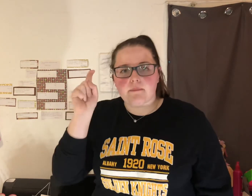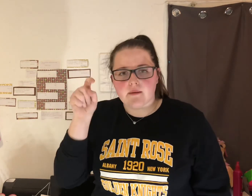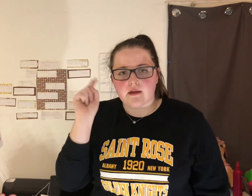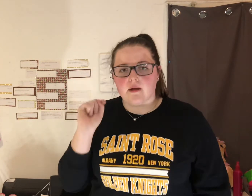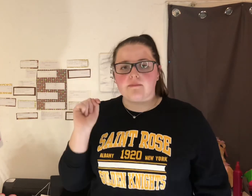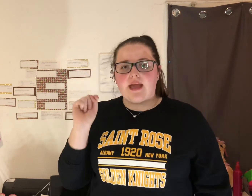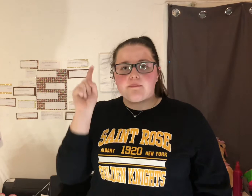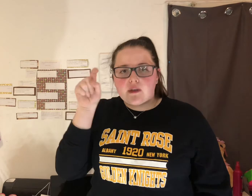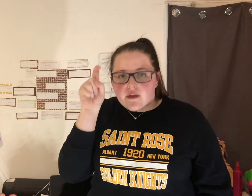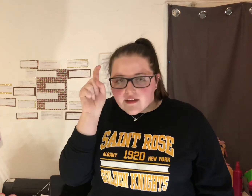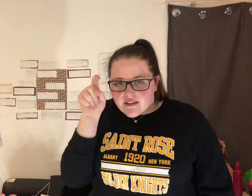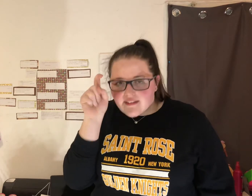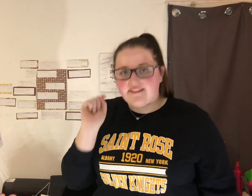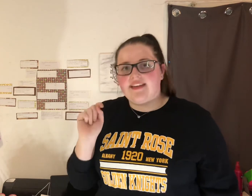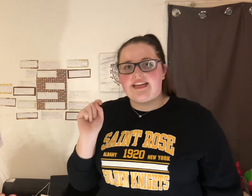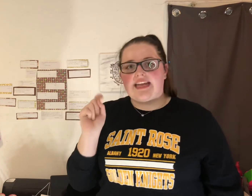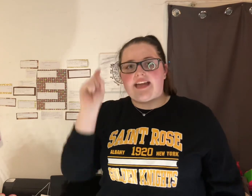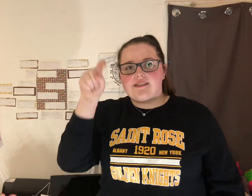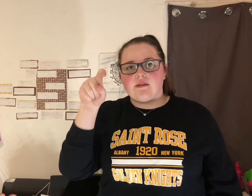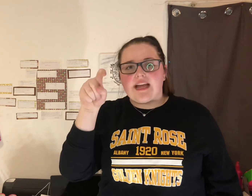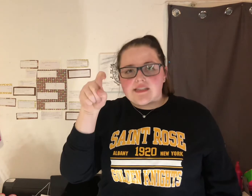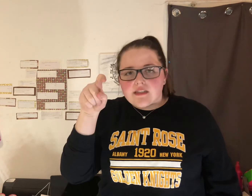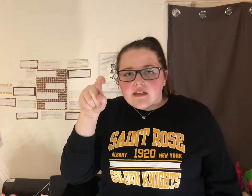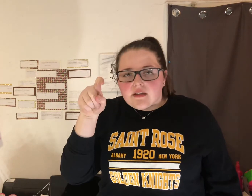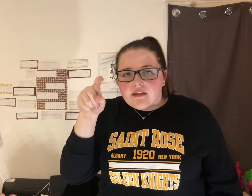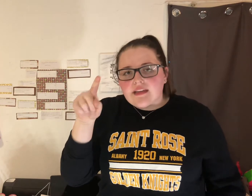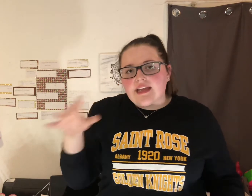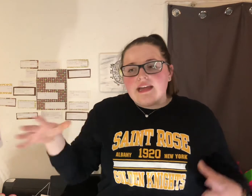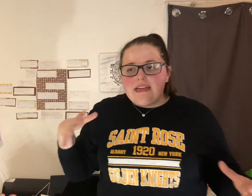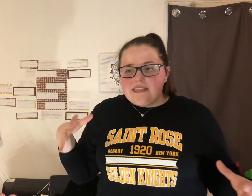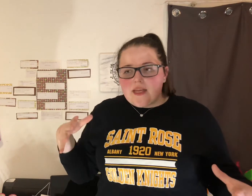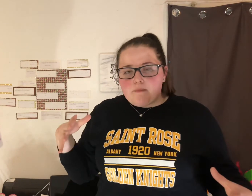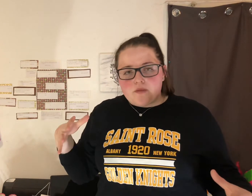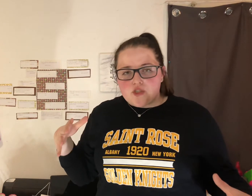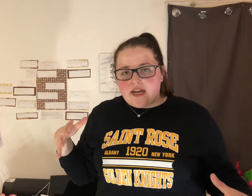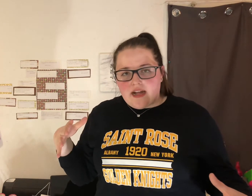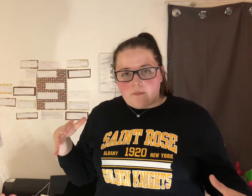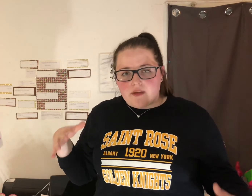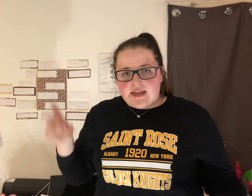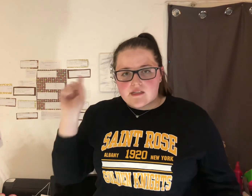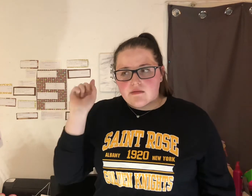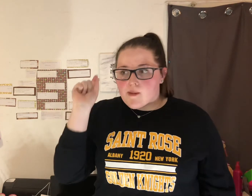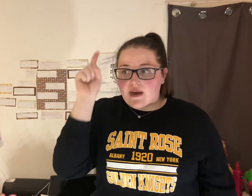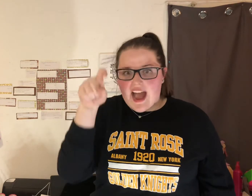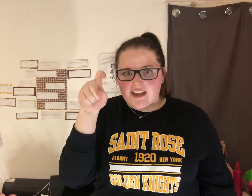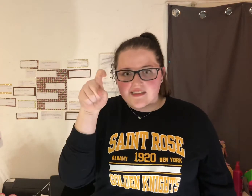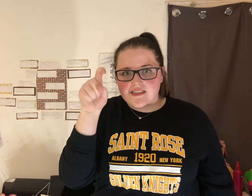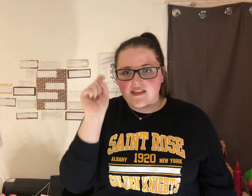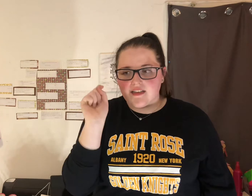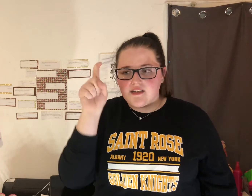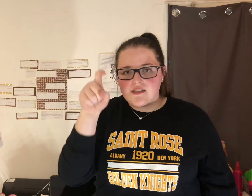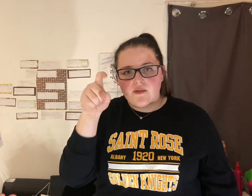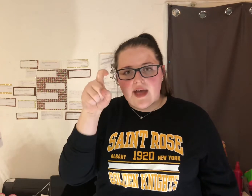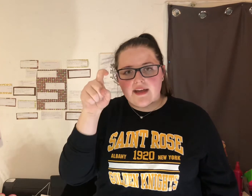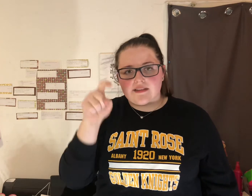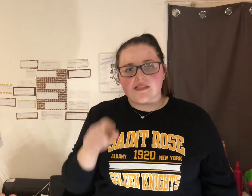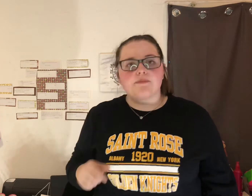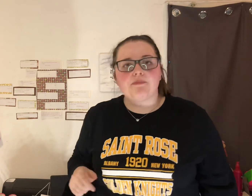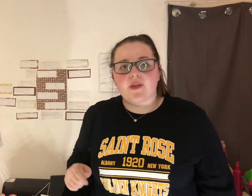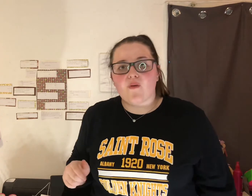like Captain Hook. Okay, so that's a little like tip to try to help you guys to remember X. So X.